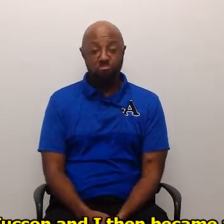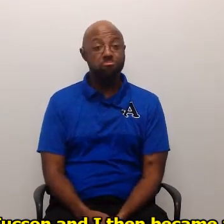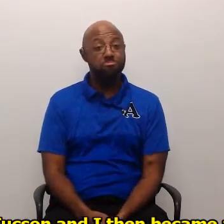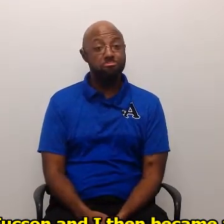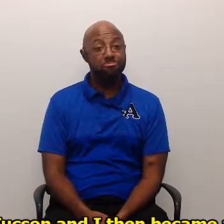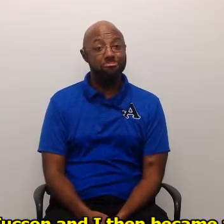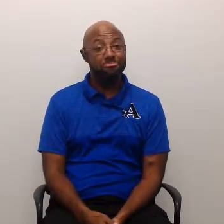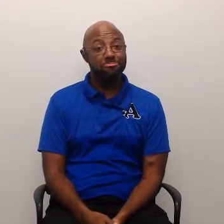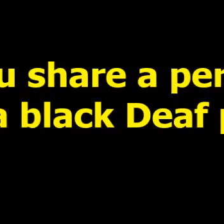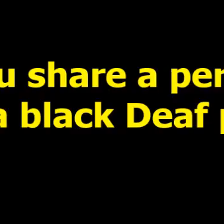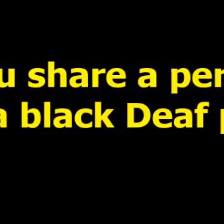Deaf and Blind.